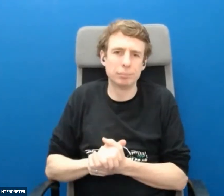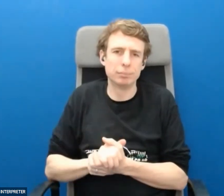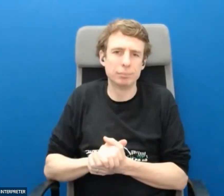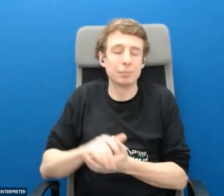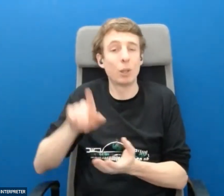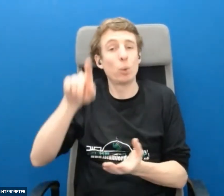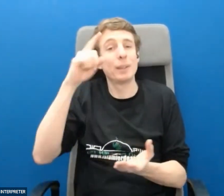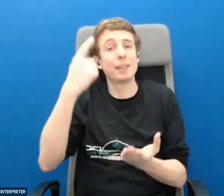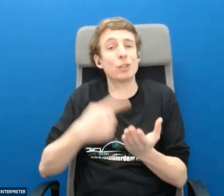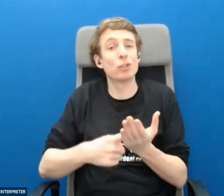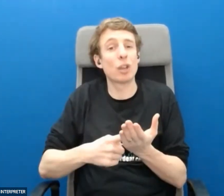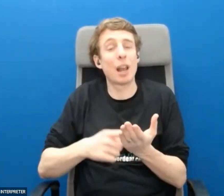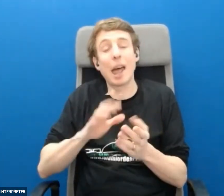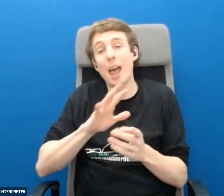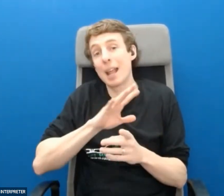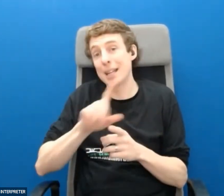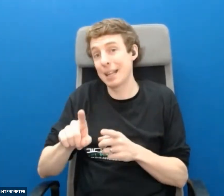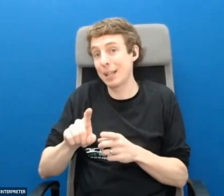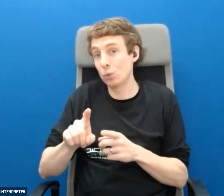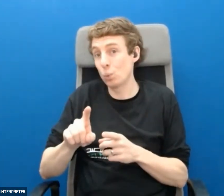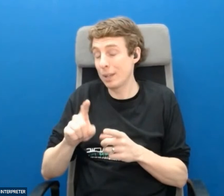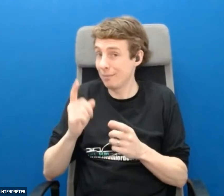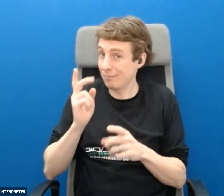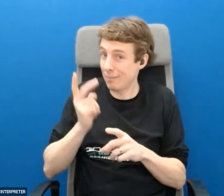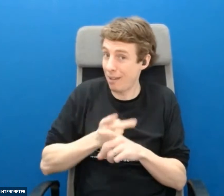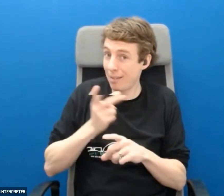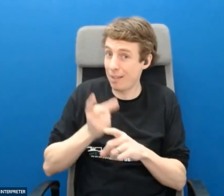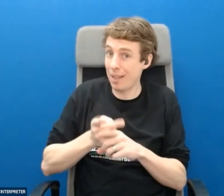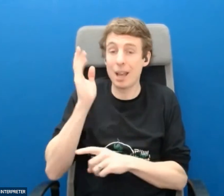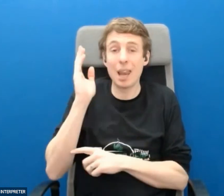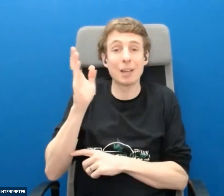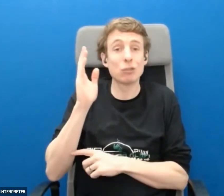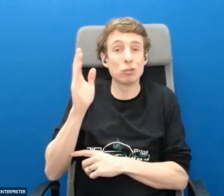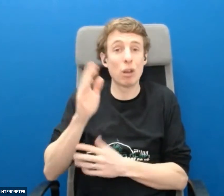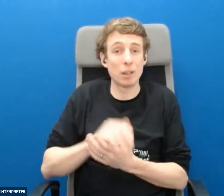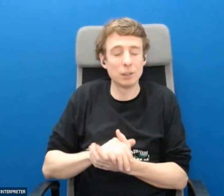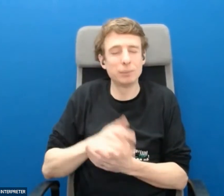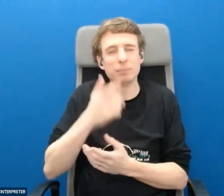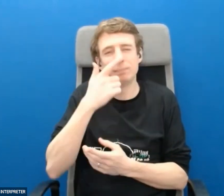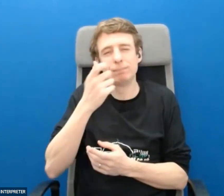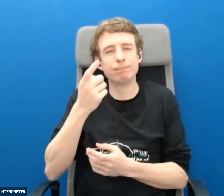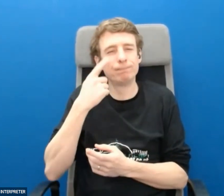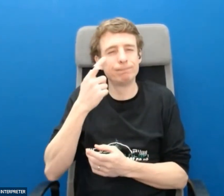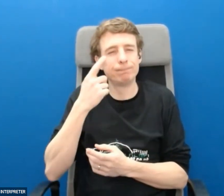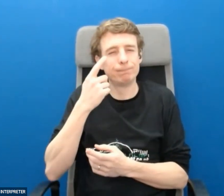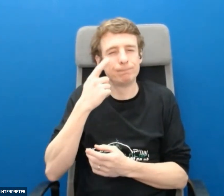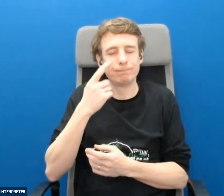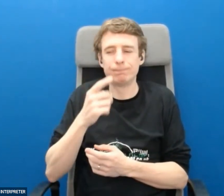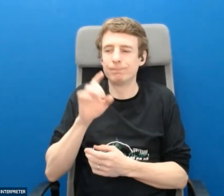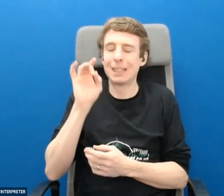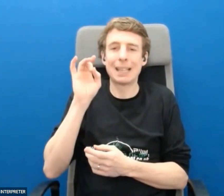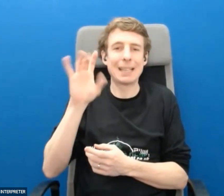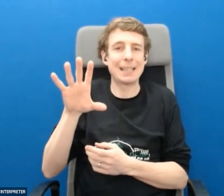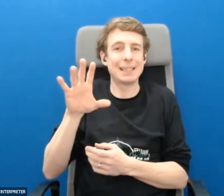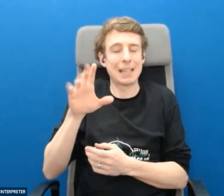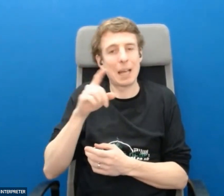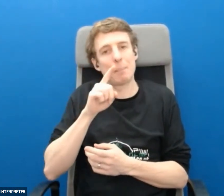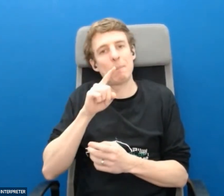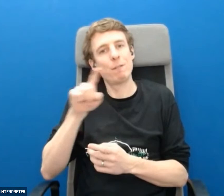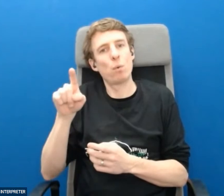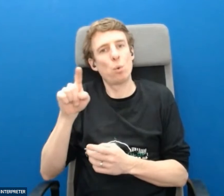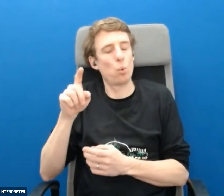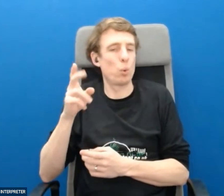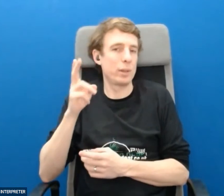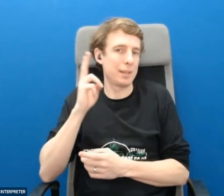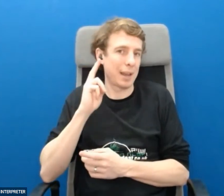till 8, at Islam for Deaf website, islamfordeaf.co.uk, or the YouTube channel. You can watch it live on either